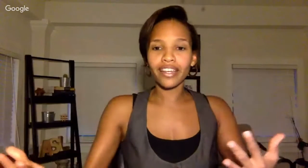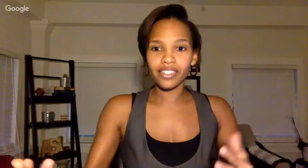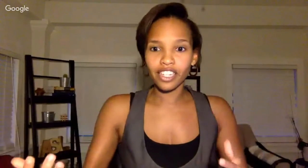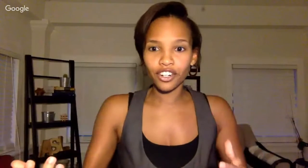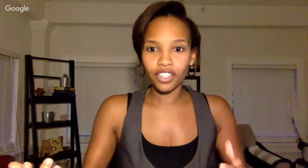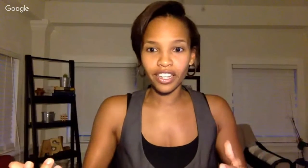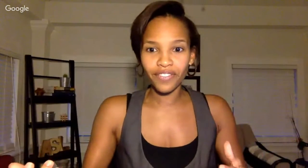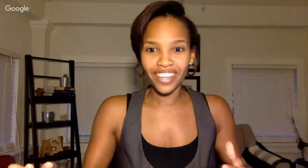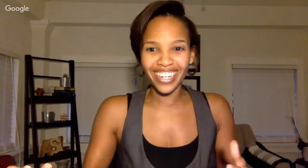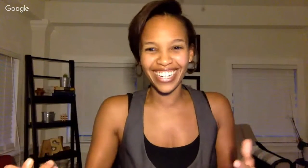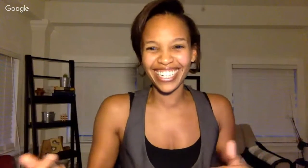unnecessarily.